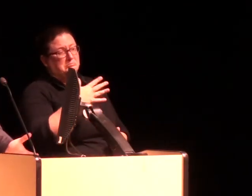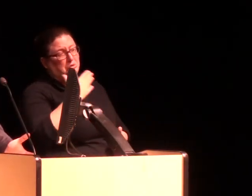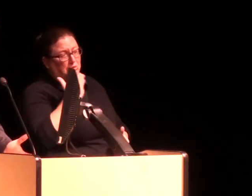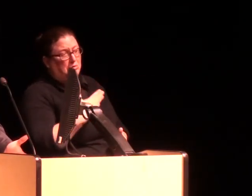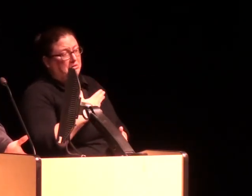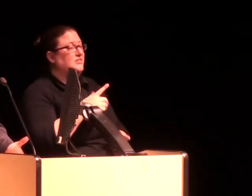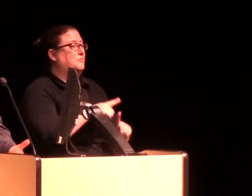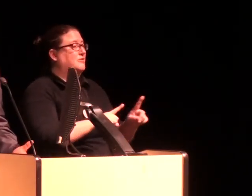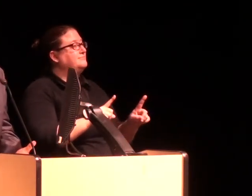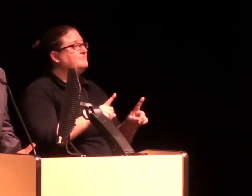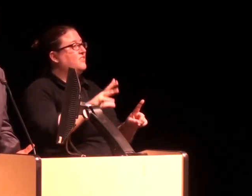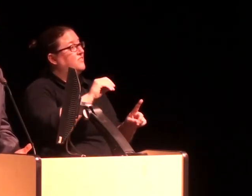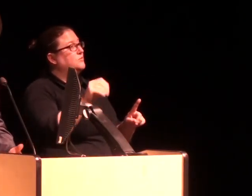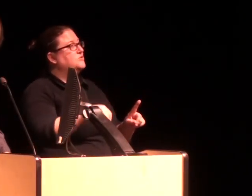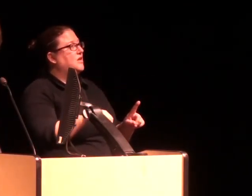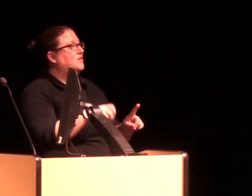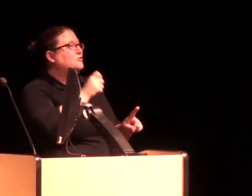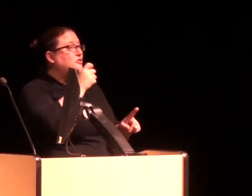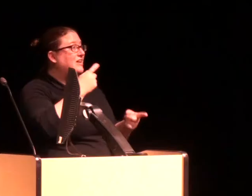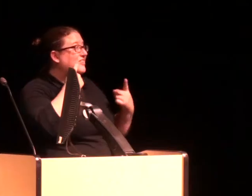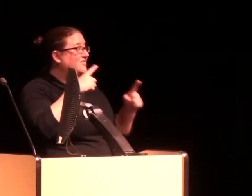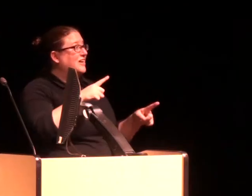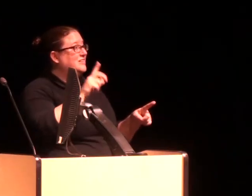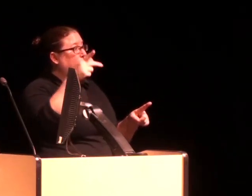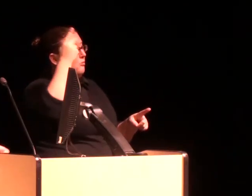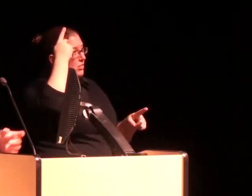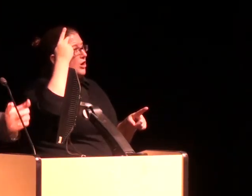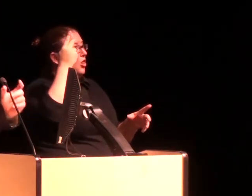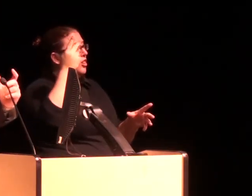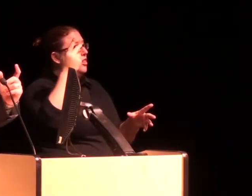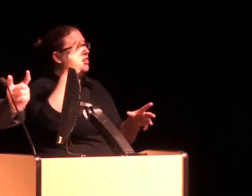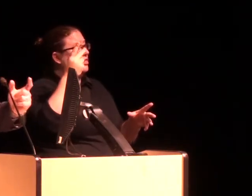There is not effective political opposition.